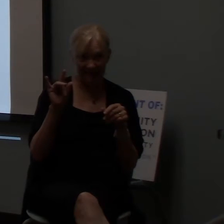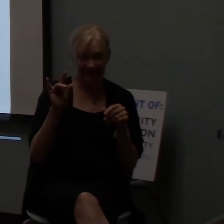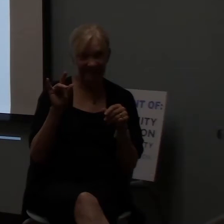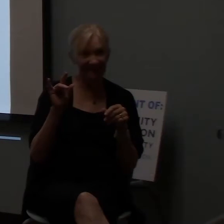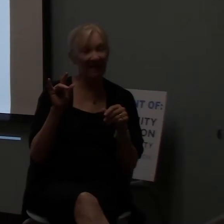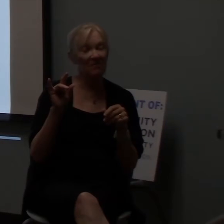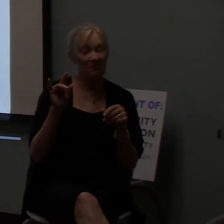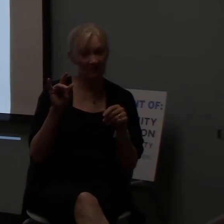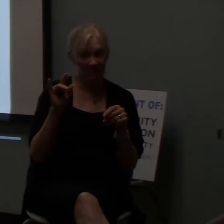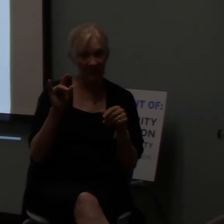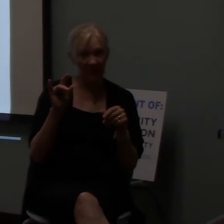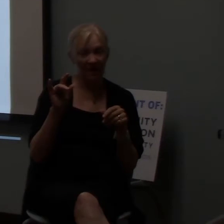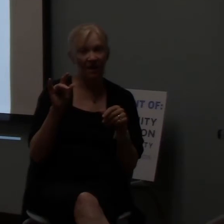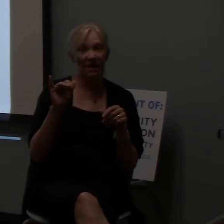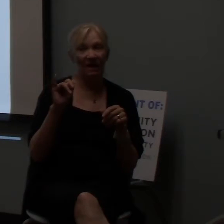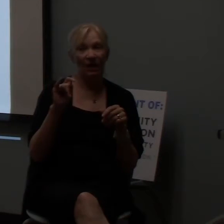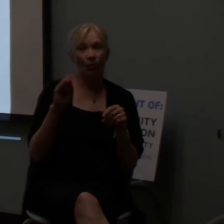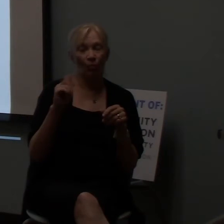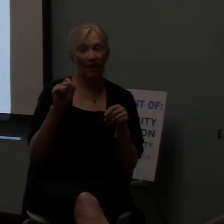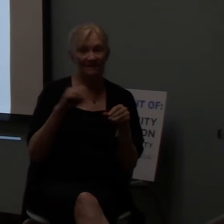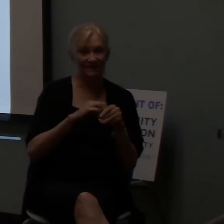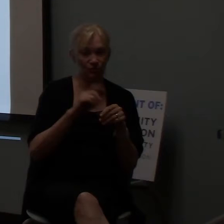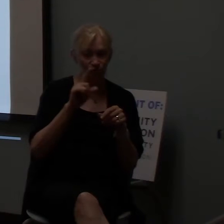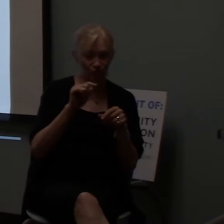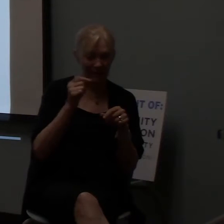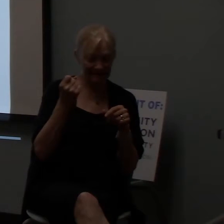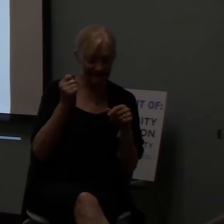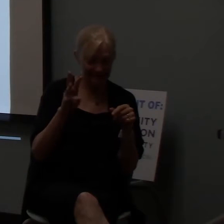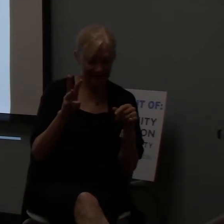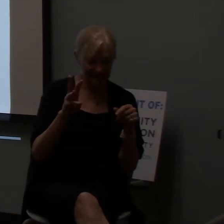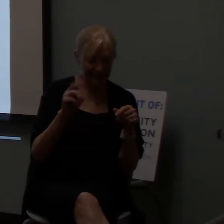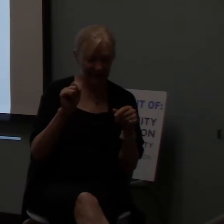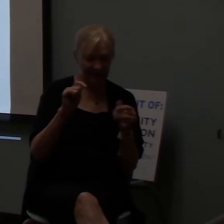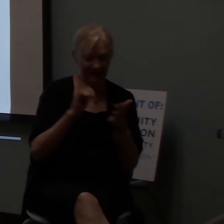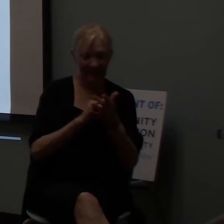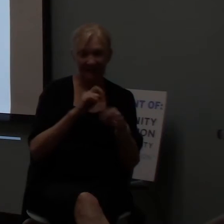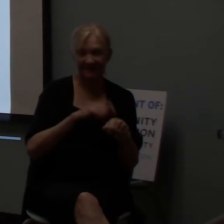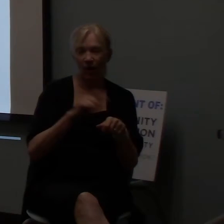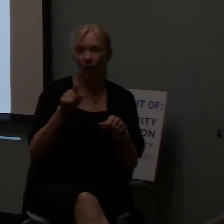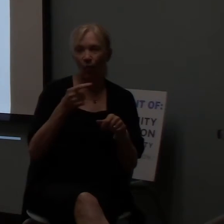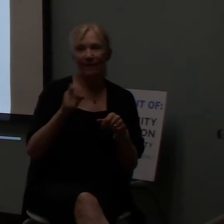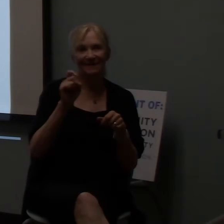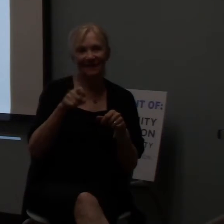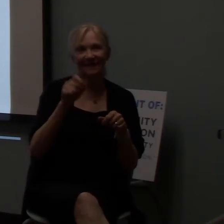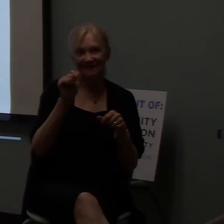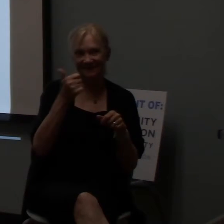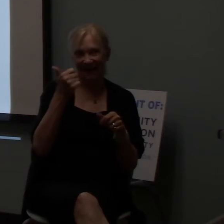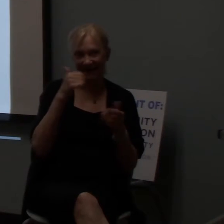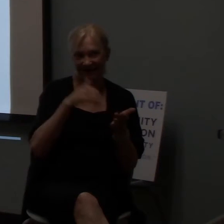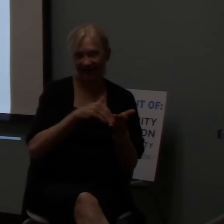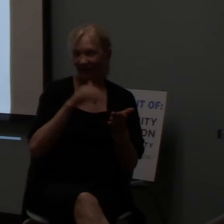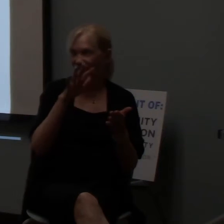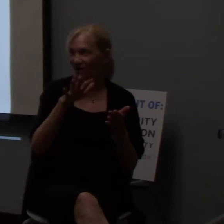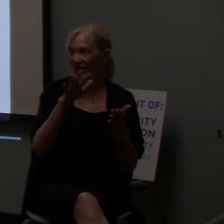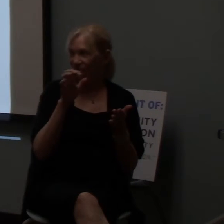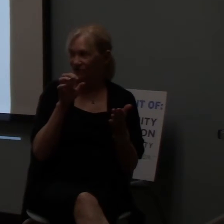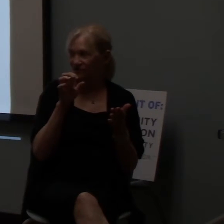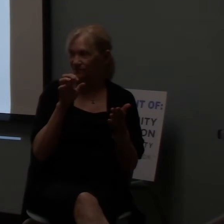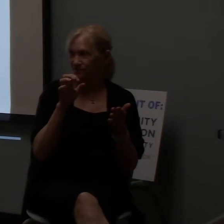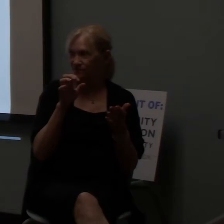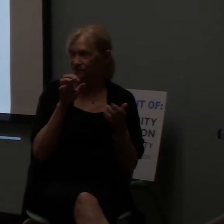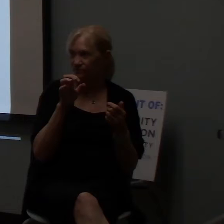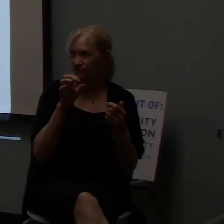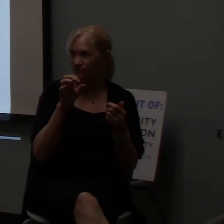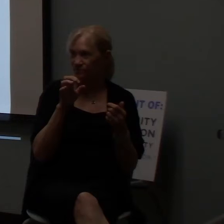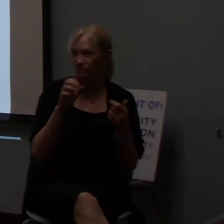State election was in 2016, and at that time we only needed 10,500 signatures. There was quite a lot